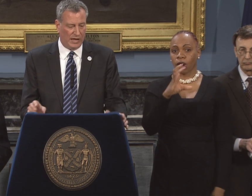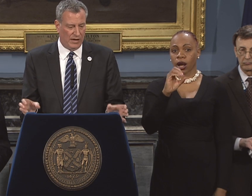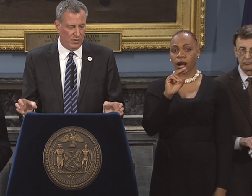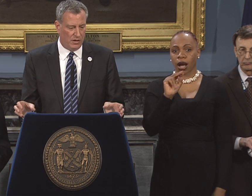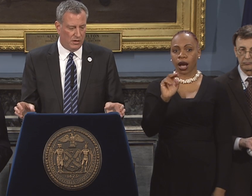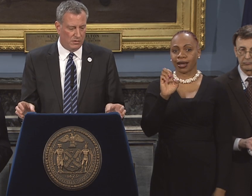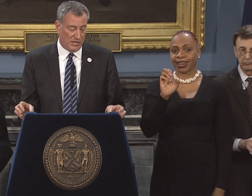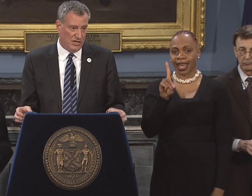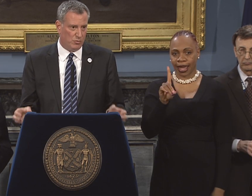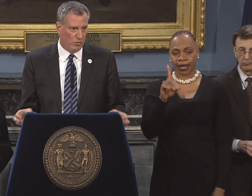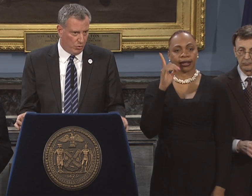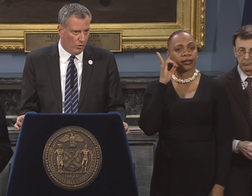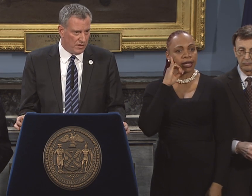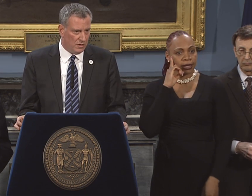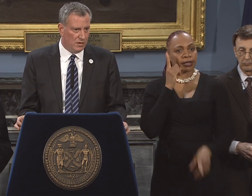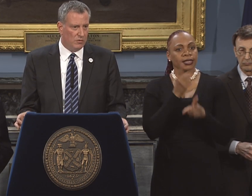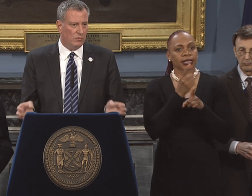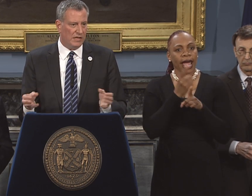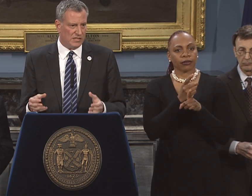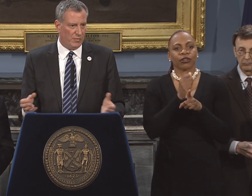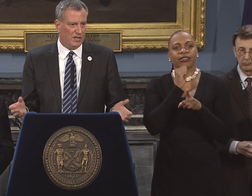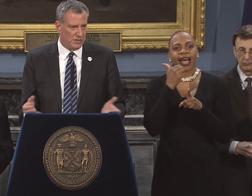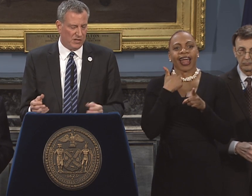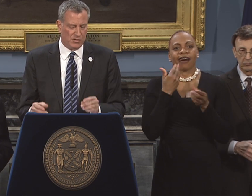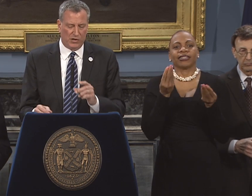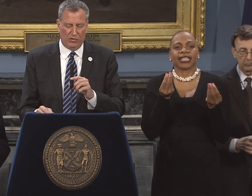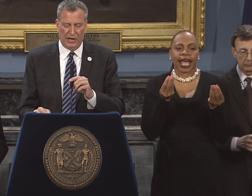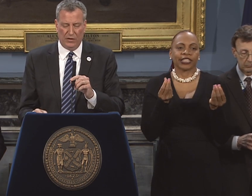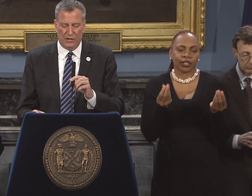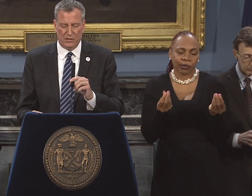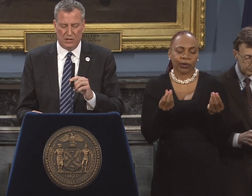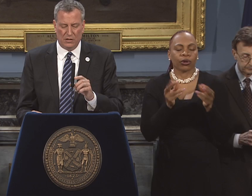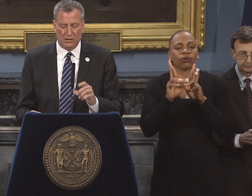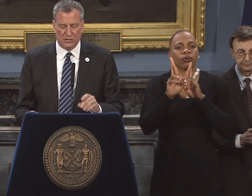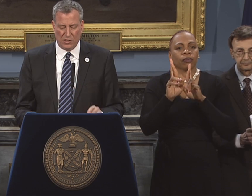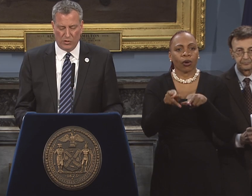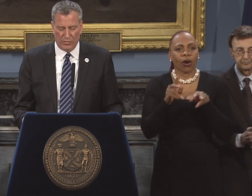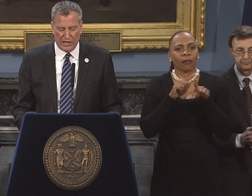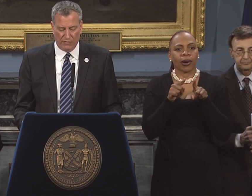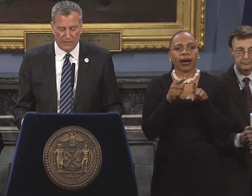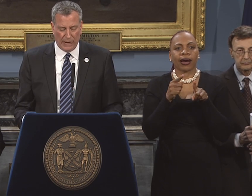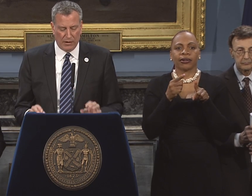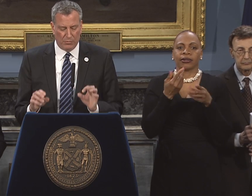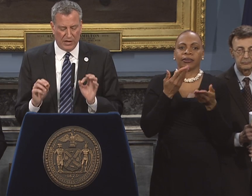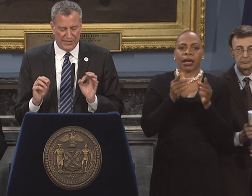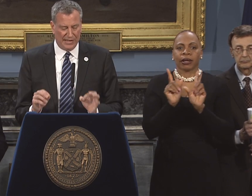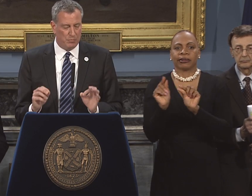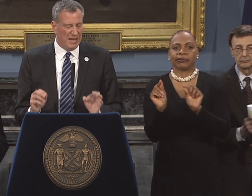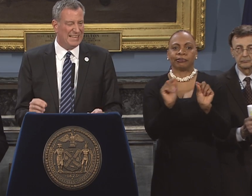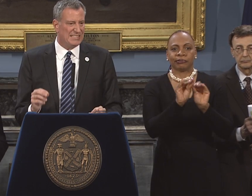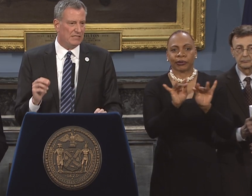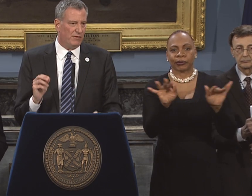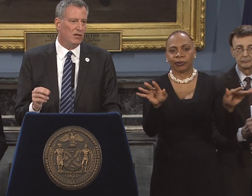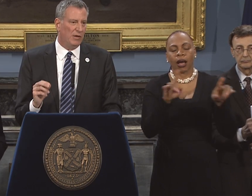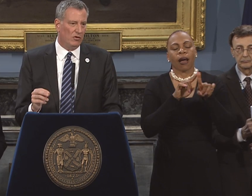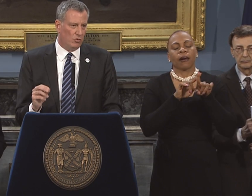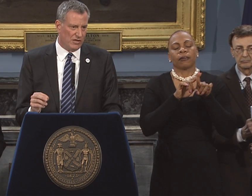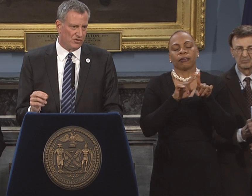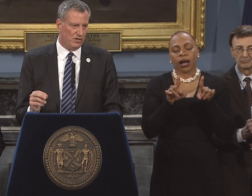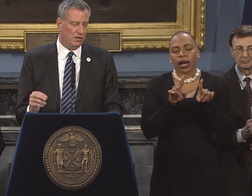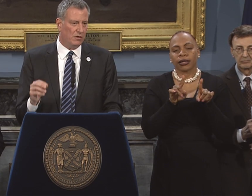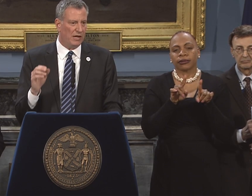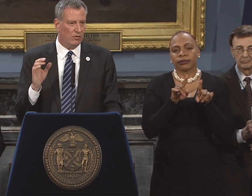we don't have a tangible report. It's something that's been spread around that someone may have. But I think it begs the